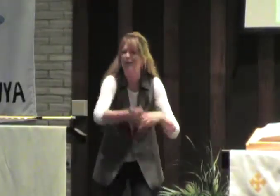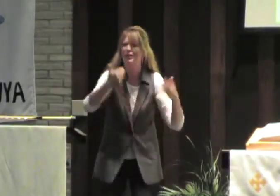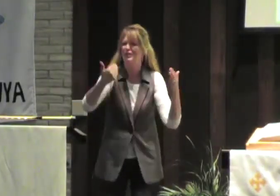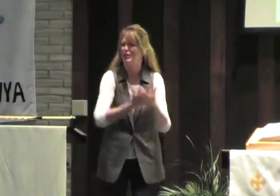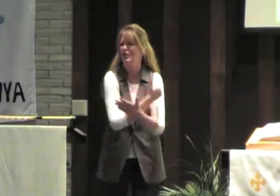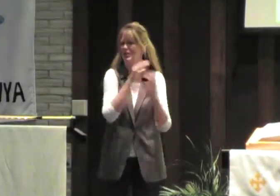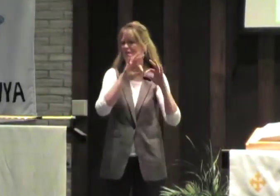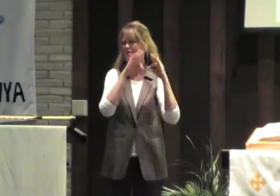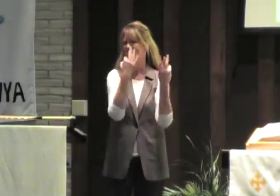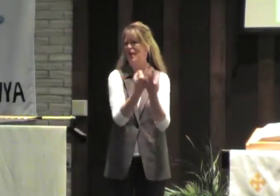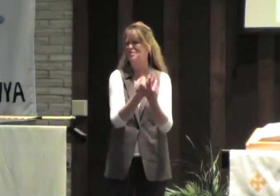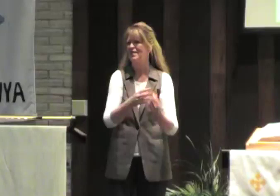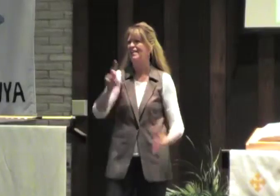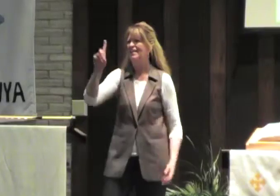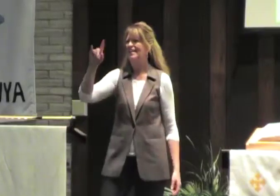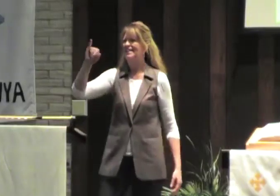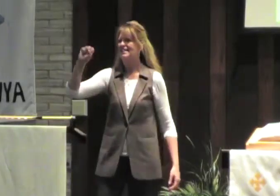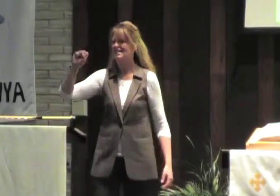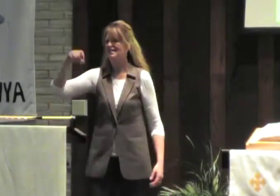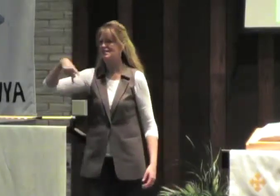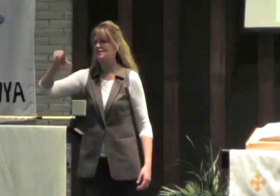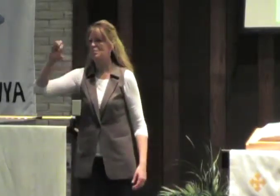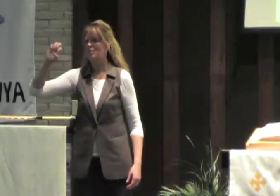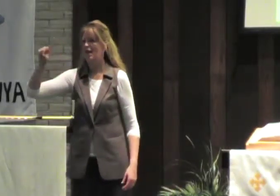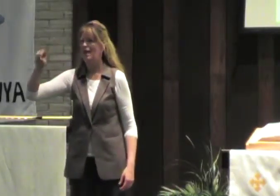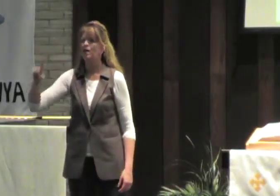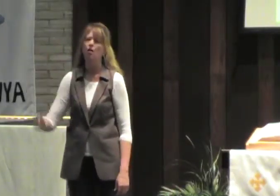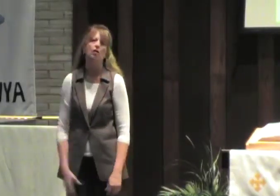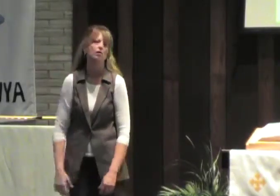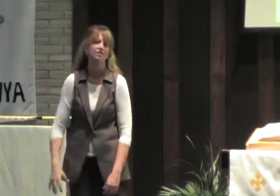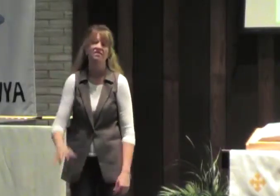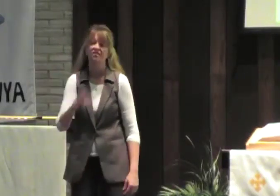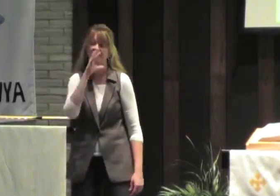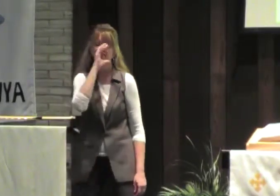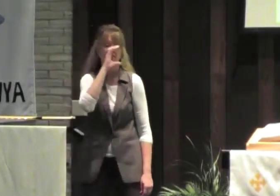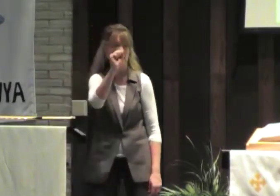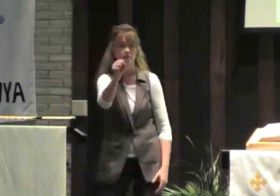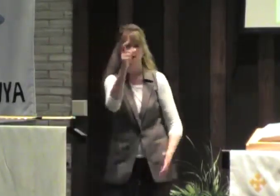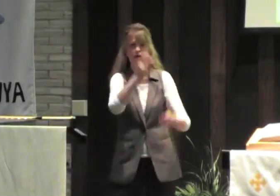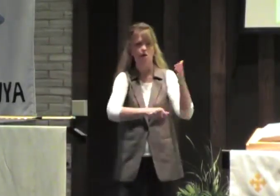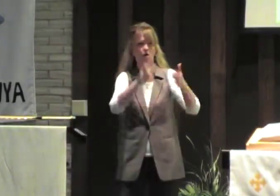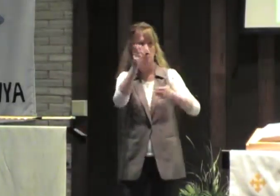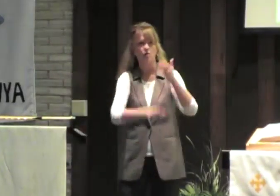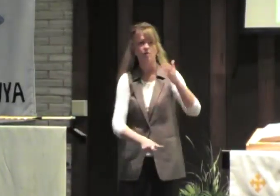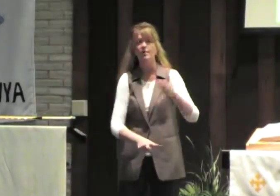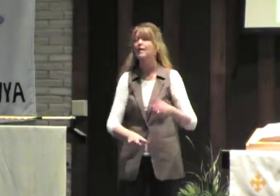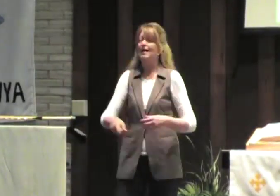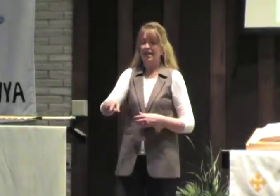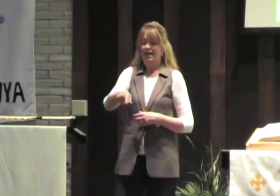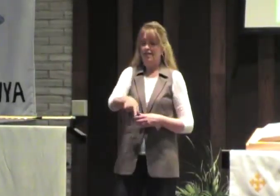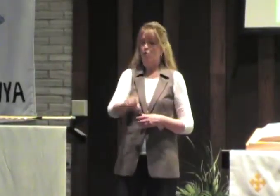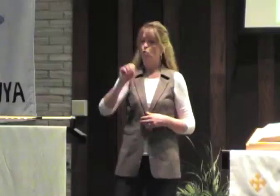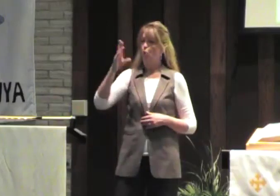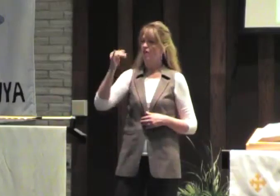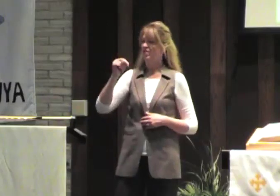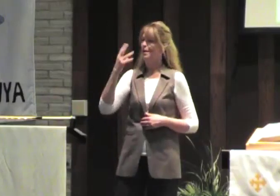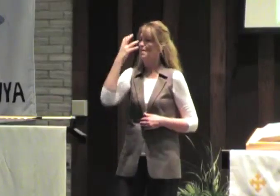They blame their new family that's displaced. It's fascinating. I read a fascinating